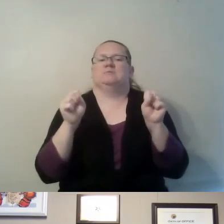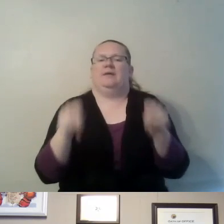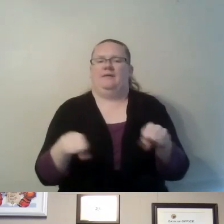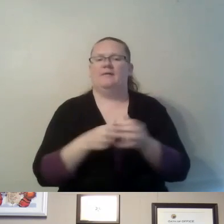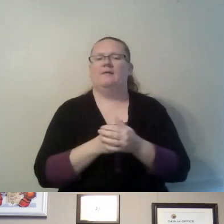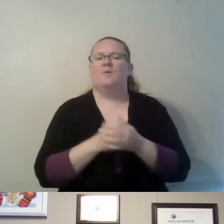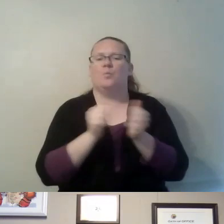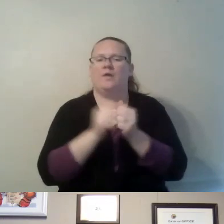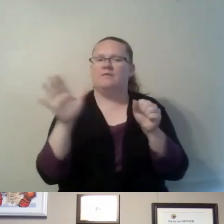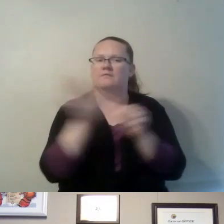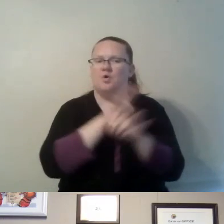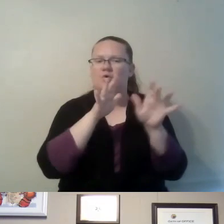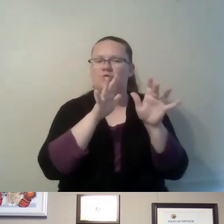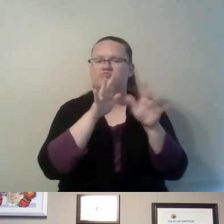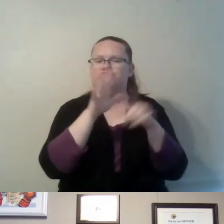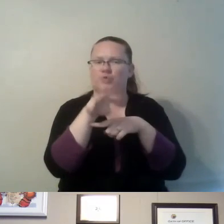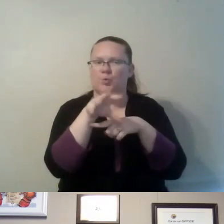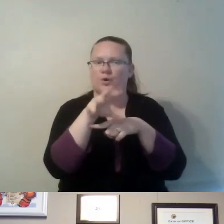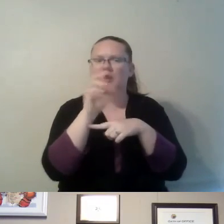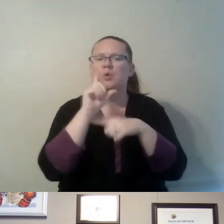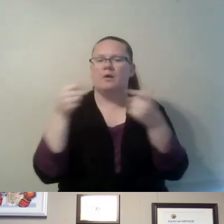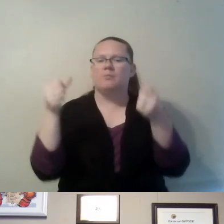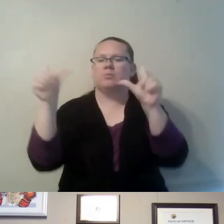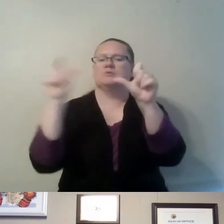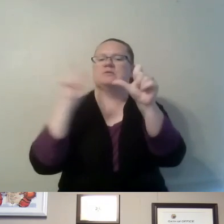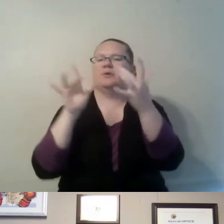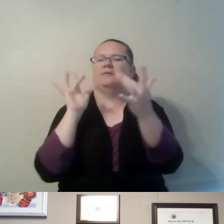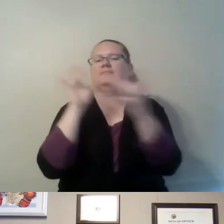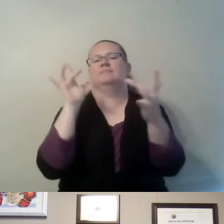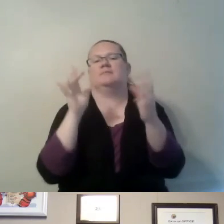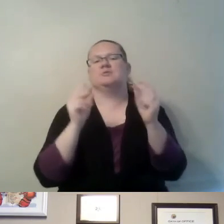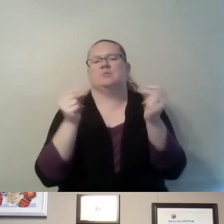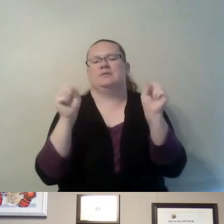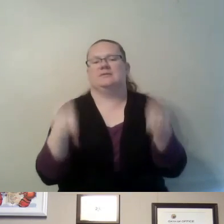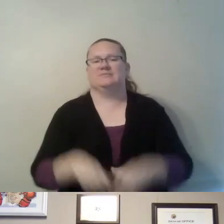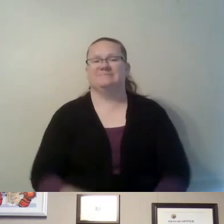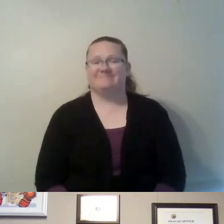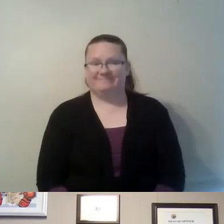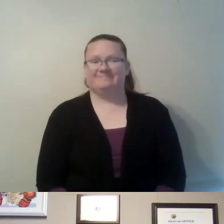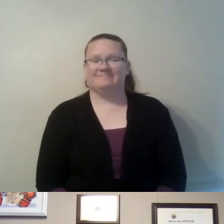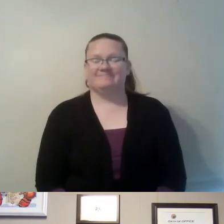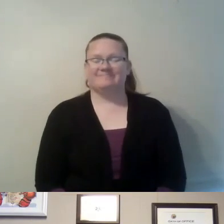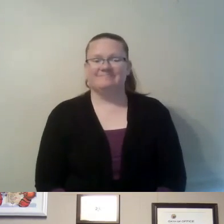entire recording on a link that you can access as quickly as possible. Thanks. Thank you.